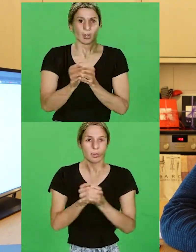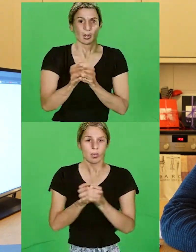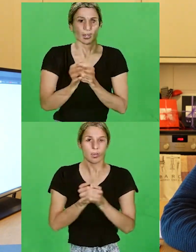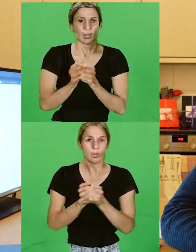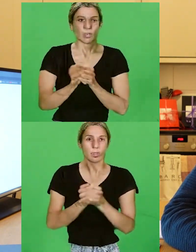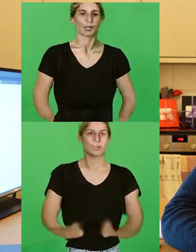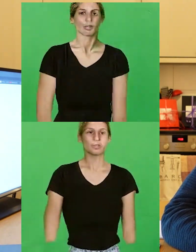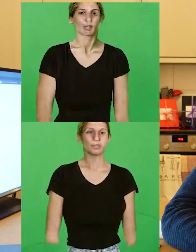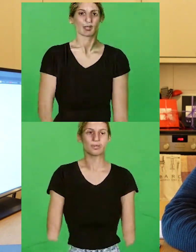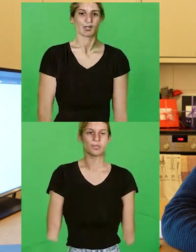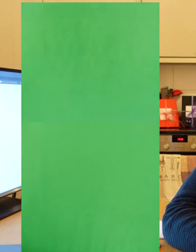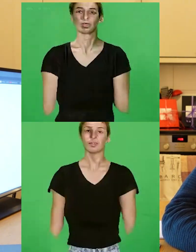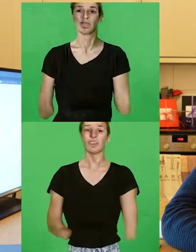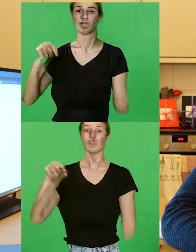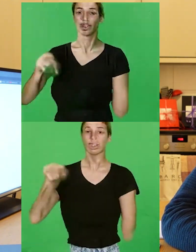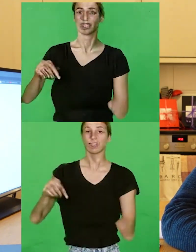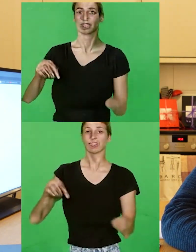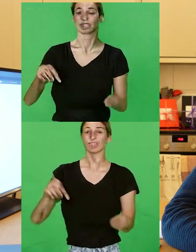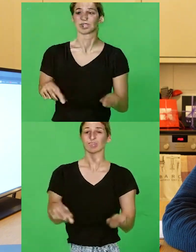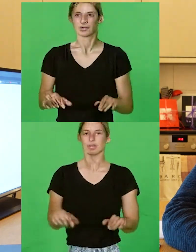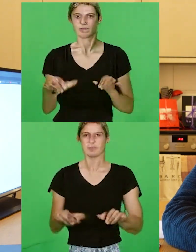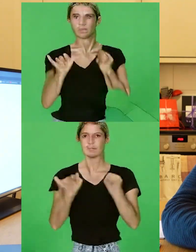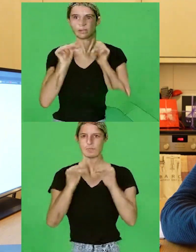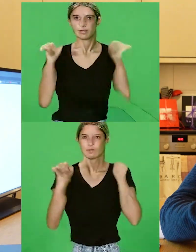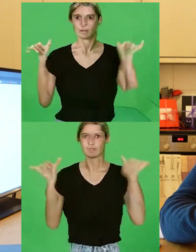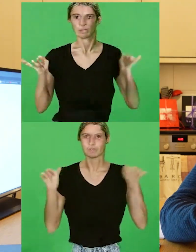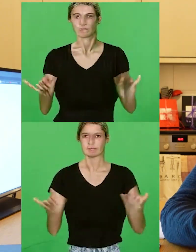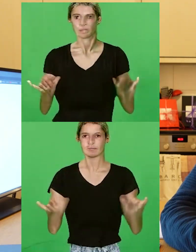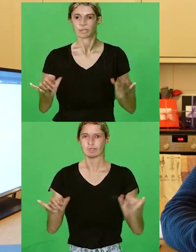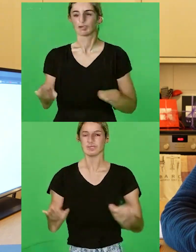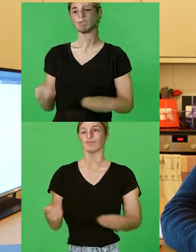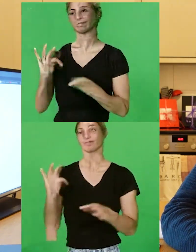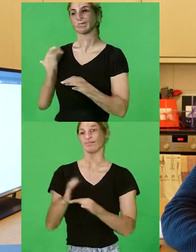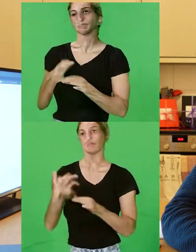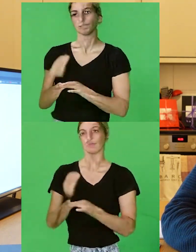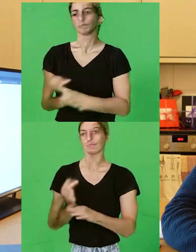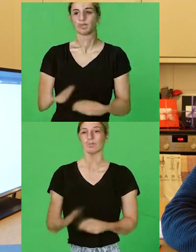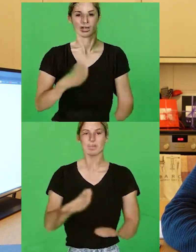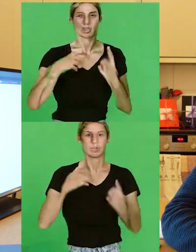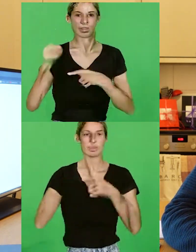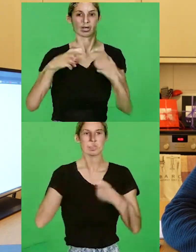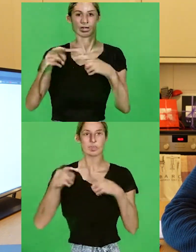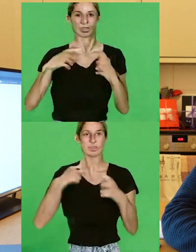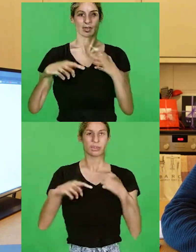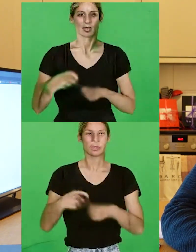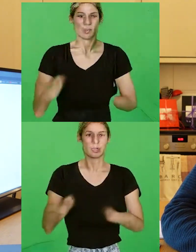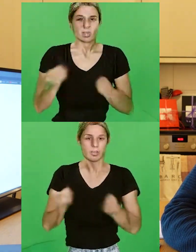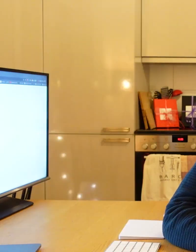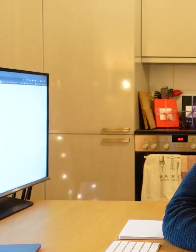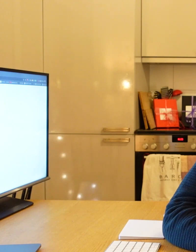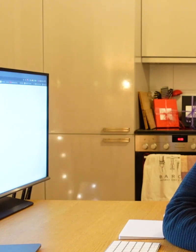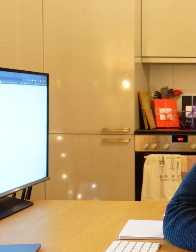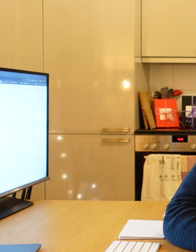trained on, while the canvas output is decent, but not as good.